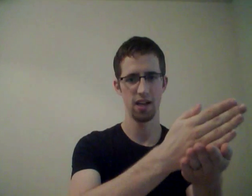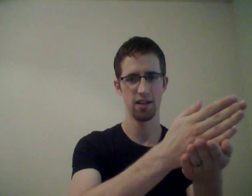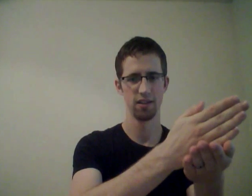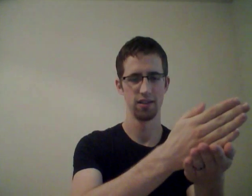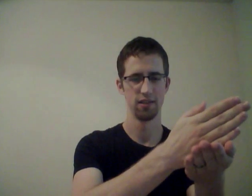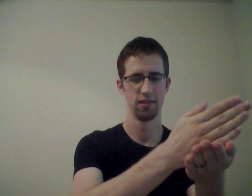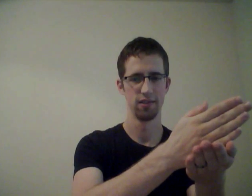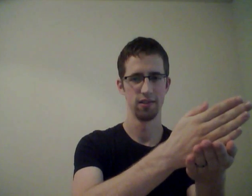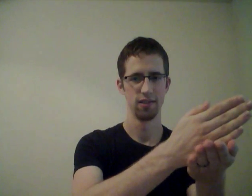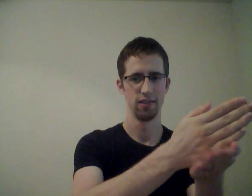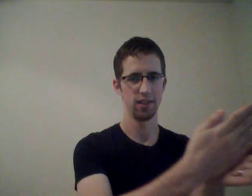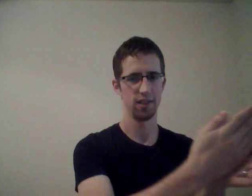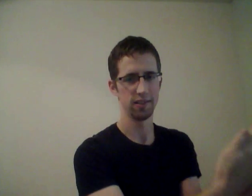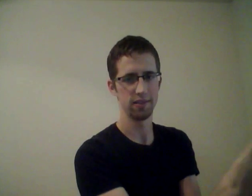hand